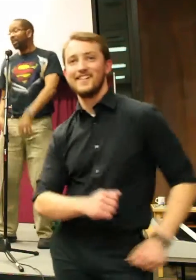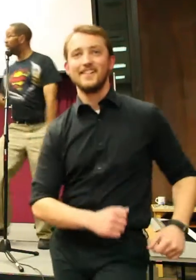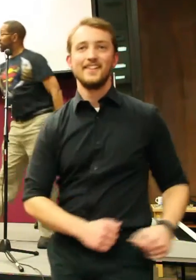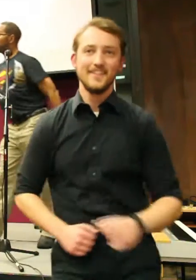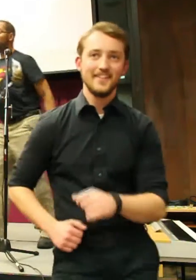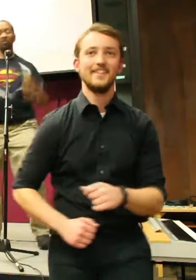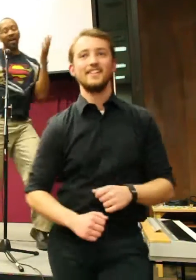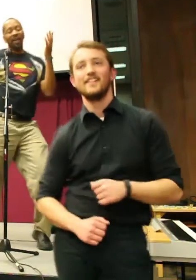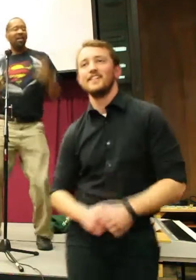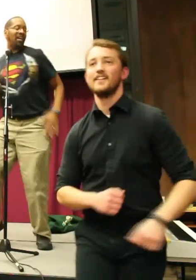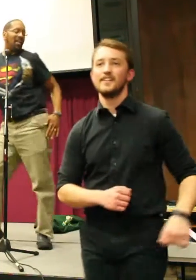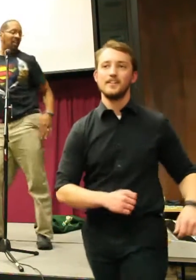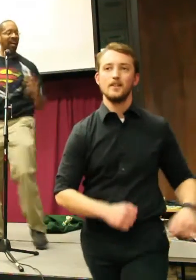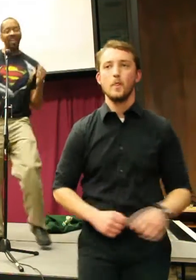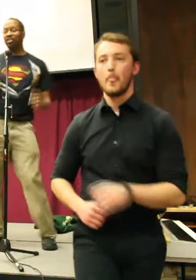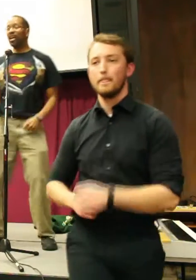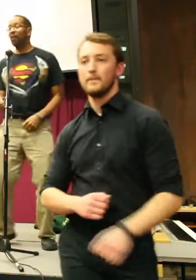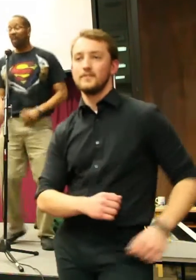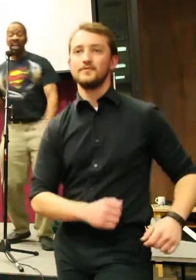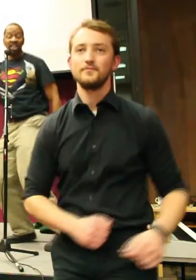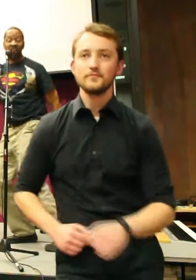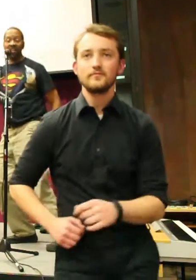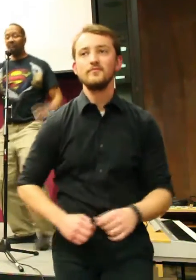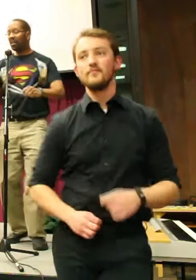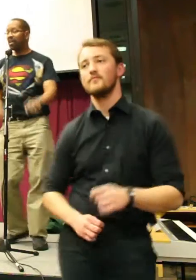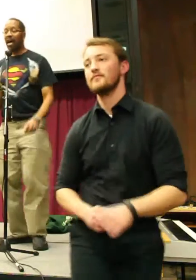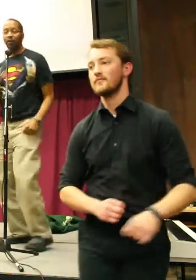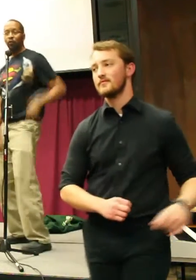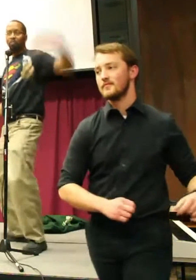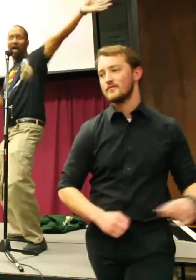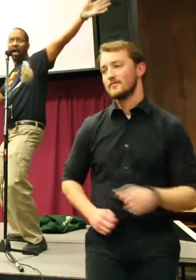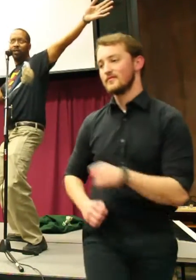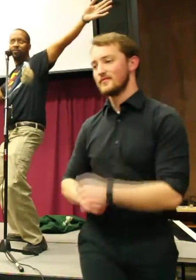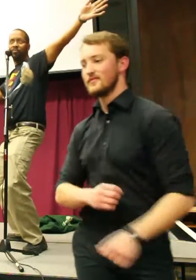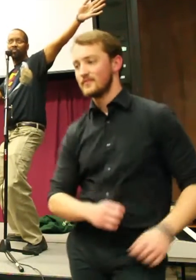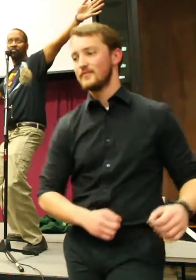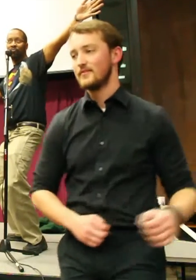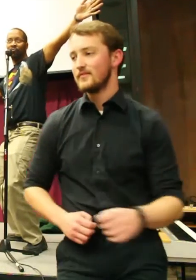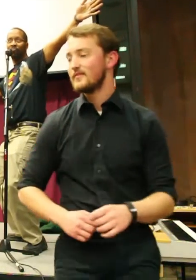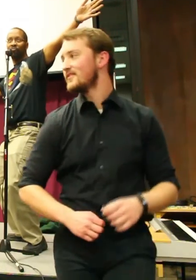Living La Vida Newman, come on in and shout. Living La Vida Newman.